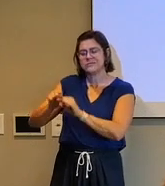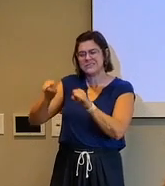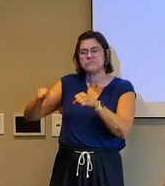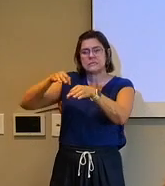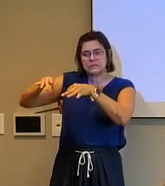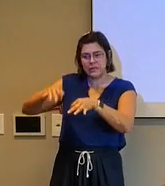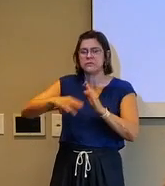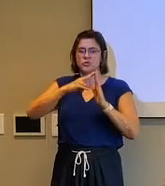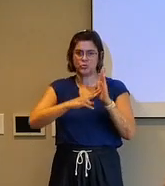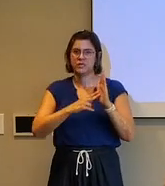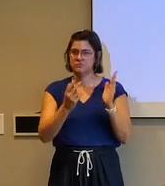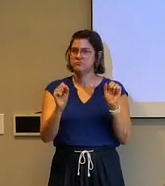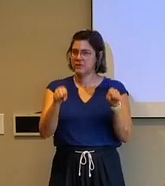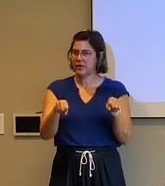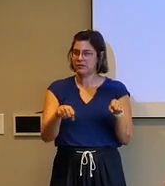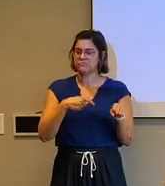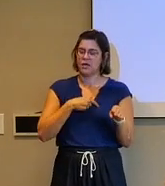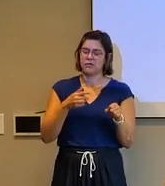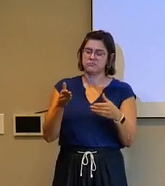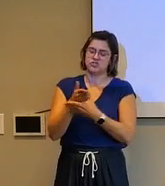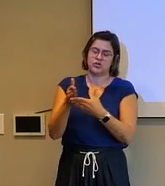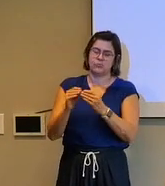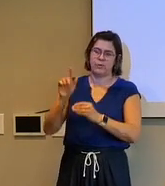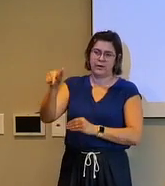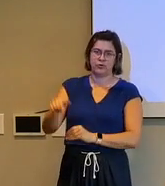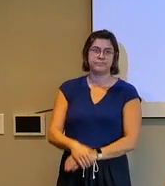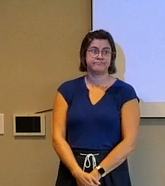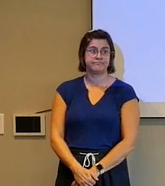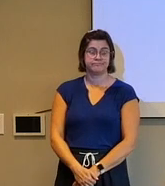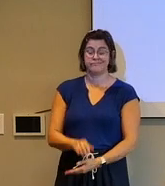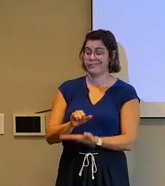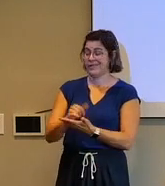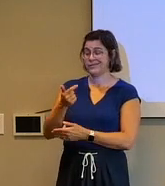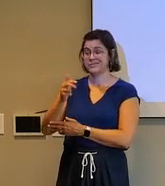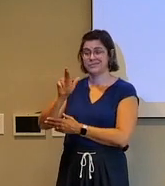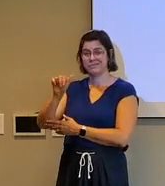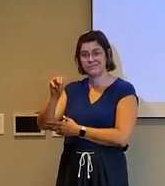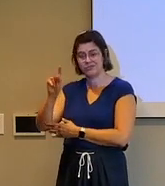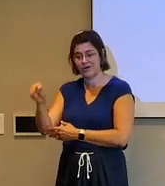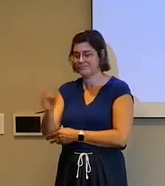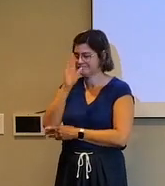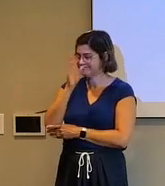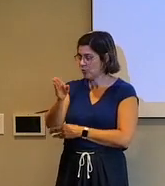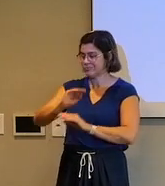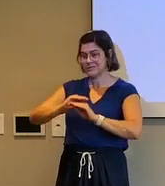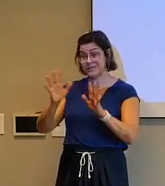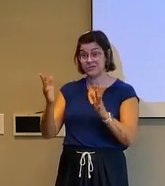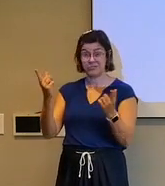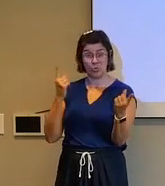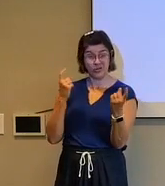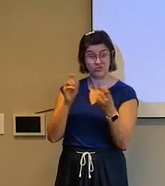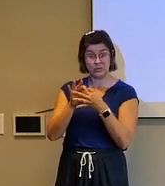that. I'll share more about it throughout the presentation. But that's pretty much the grant. It's pretty straightforward. Does anyone have questions